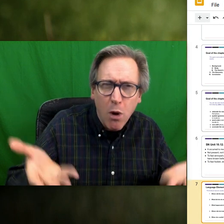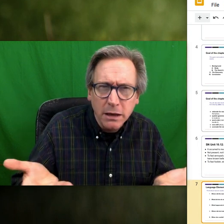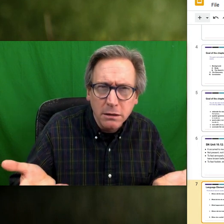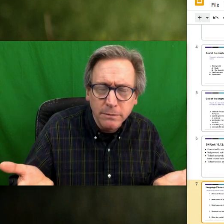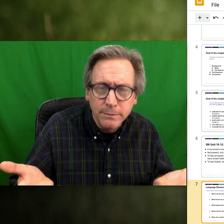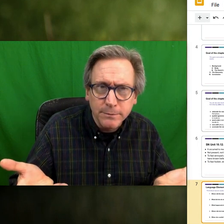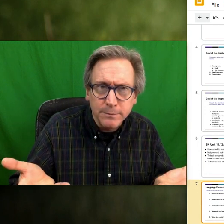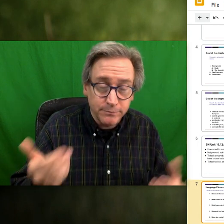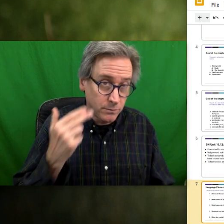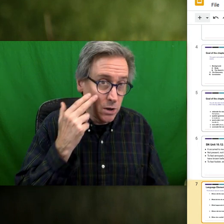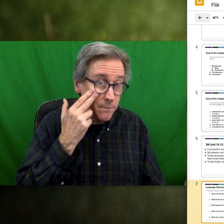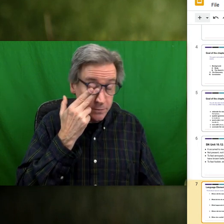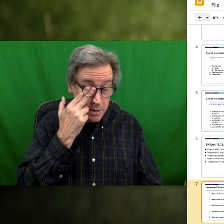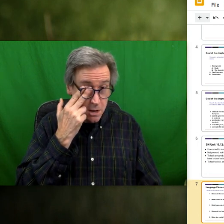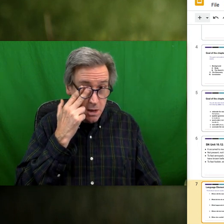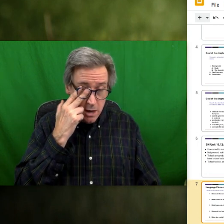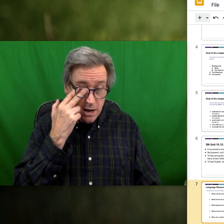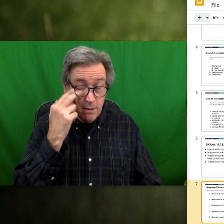By what?